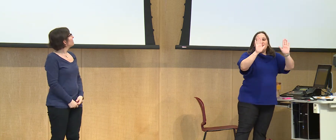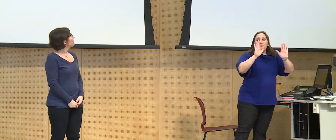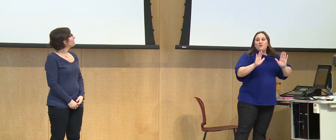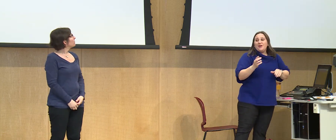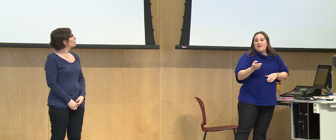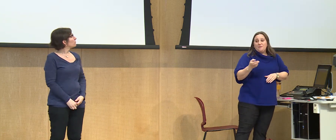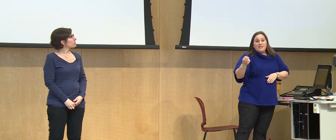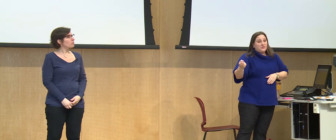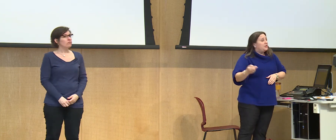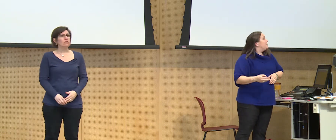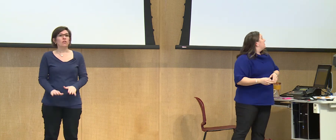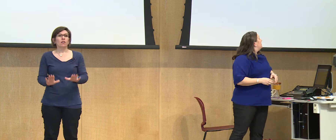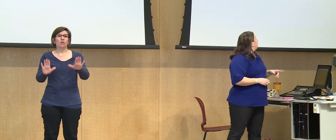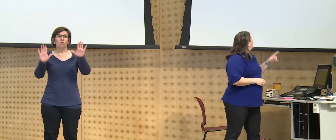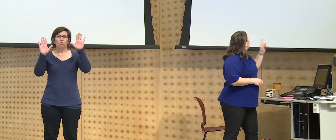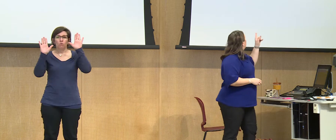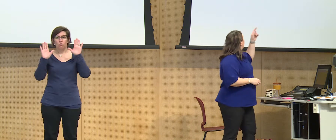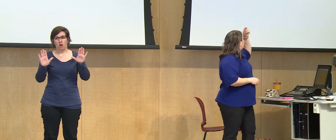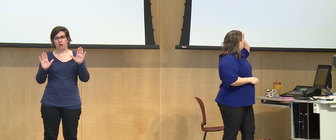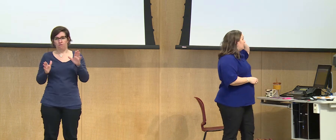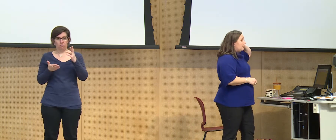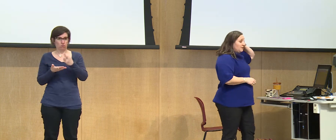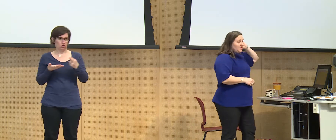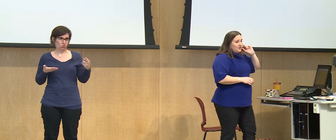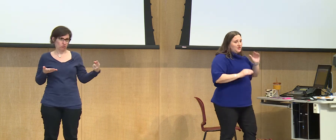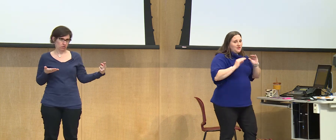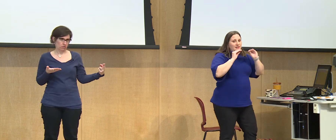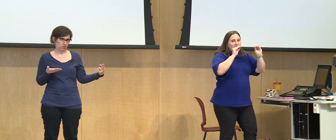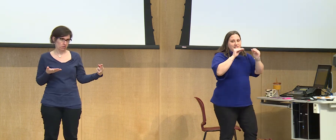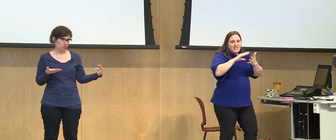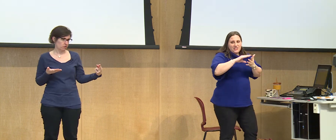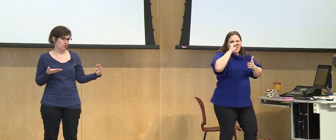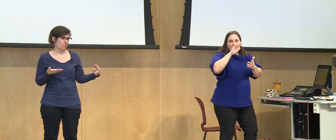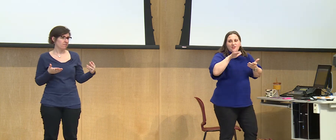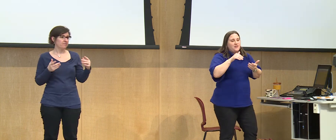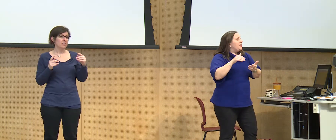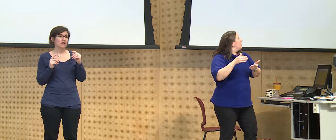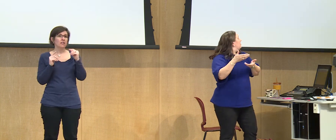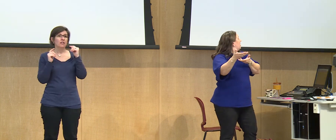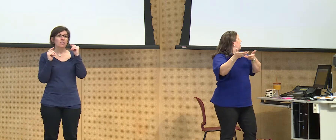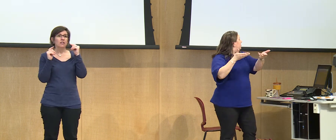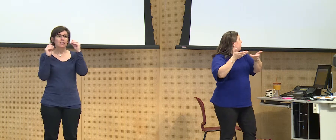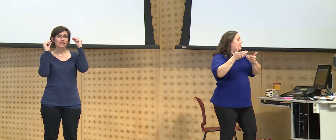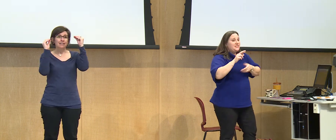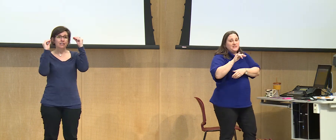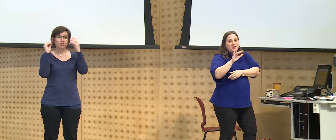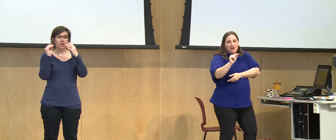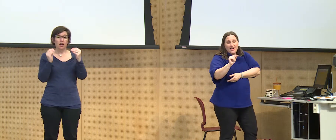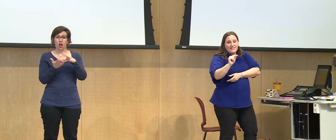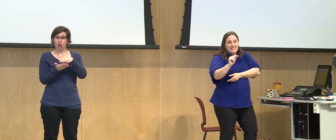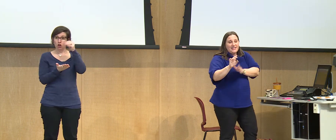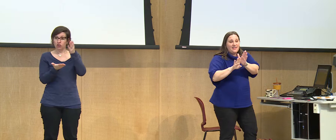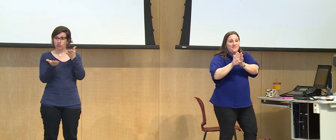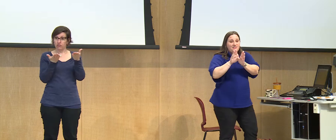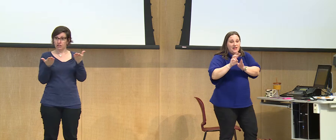some great resources. The Teaching and Learning Services at RIT, they've developed